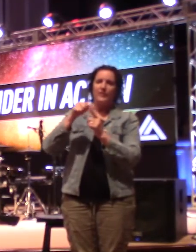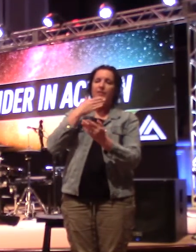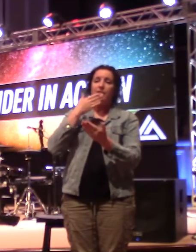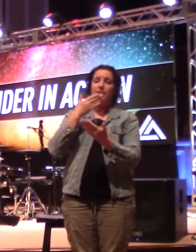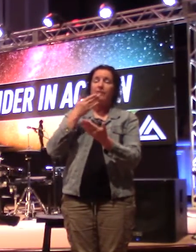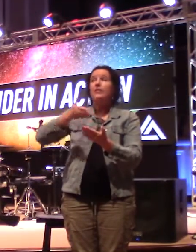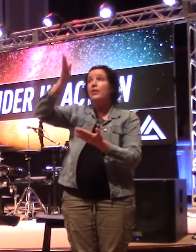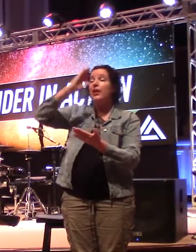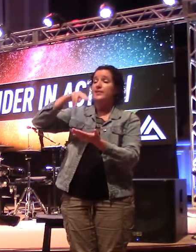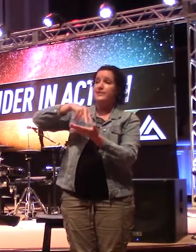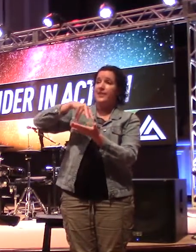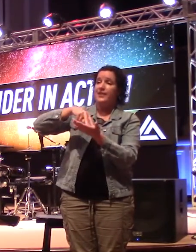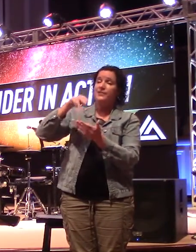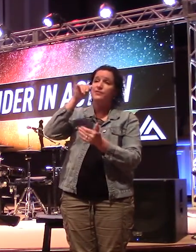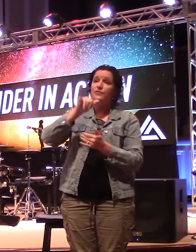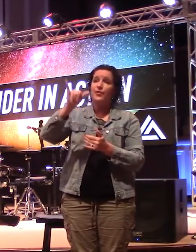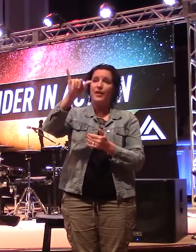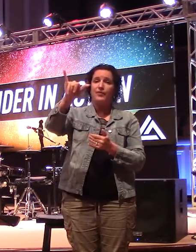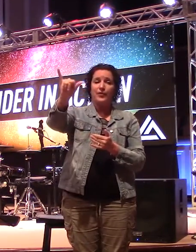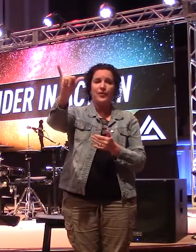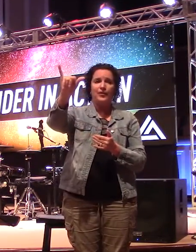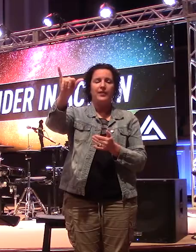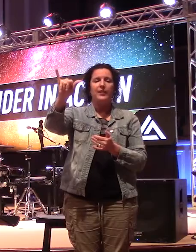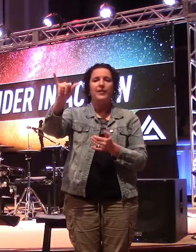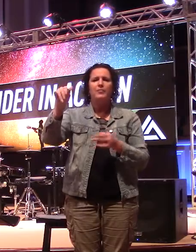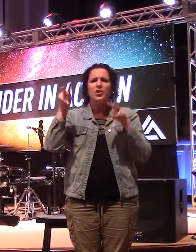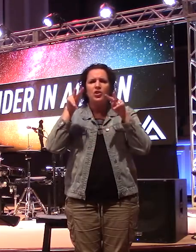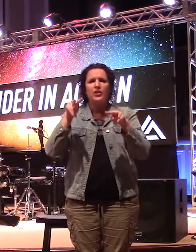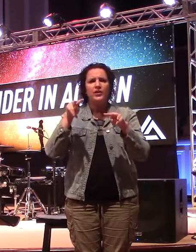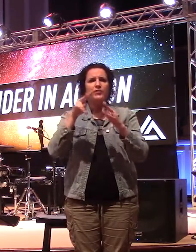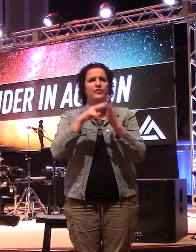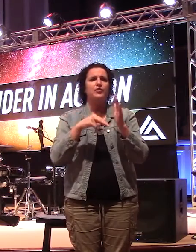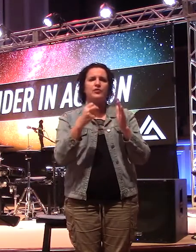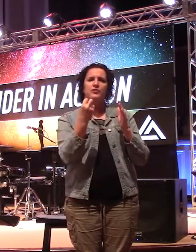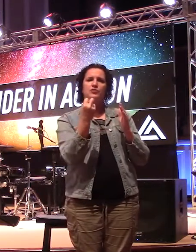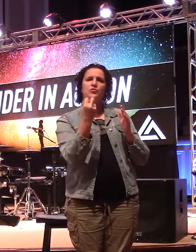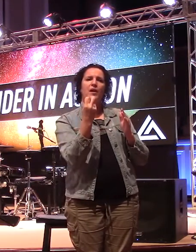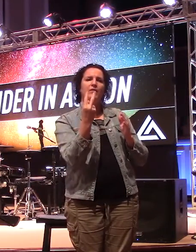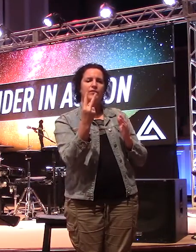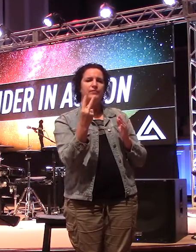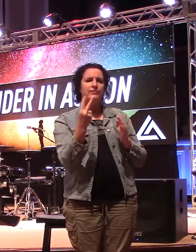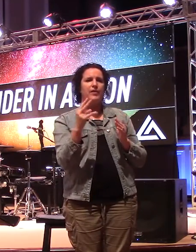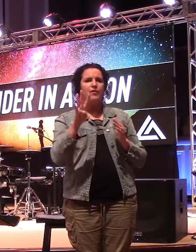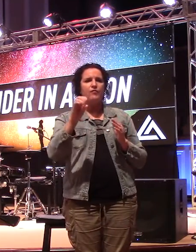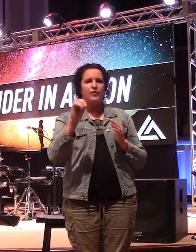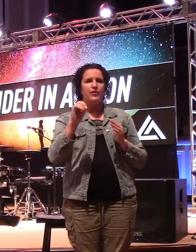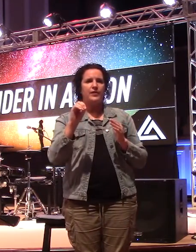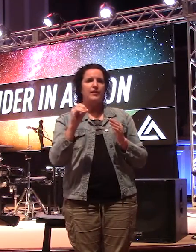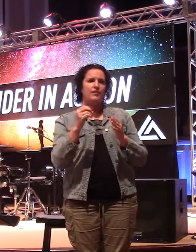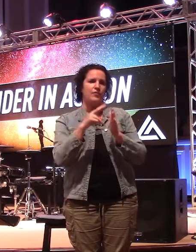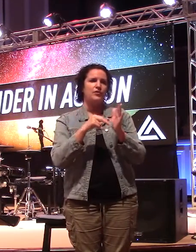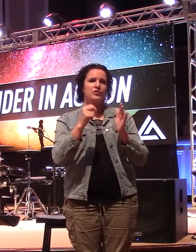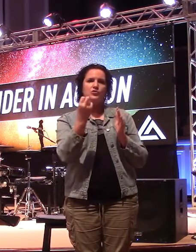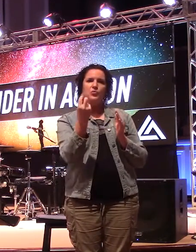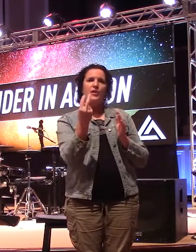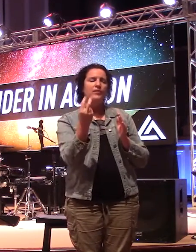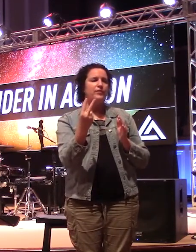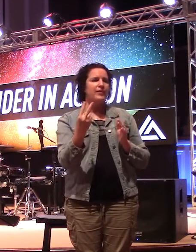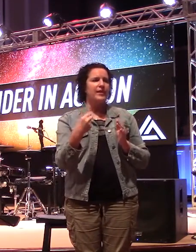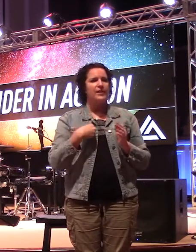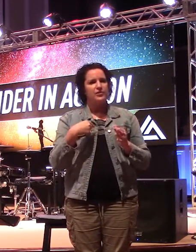great verse. Then jump down to the verse number 12. This is Isaiah 40, verse 12. He's trying to explain to